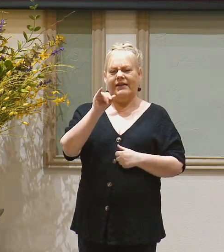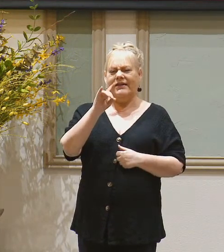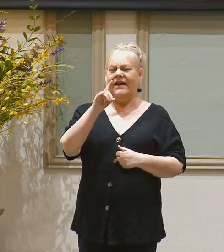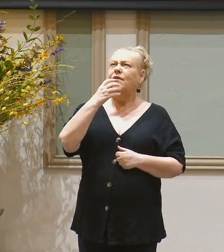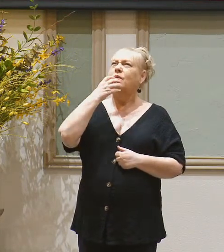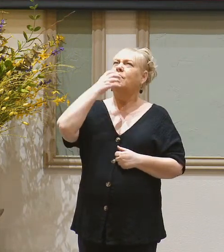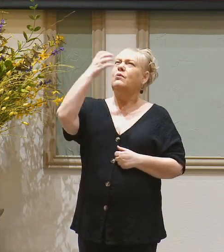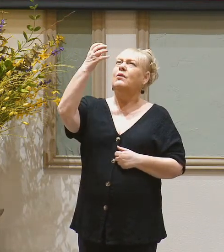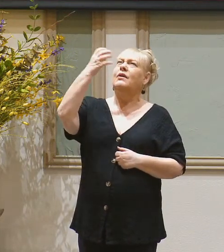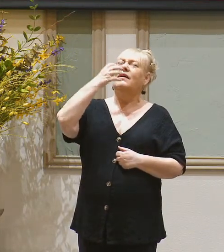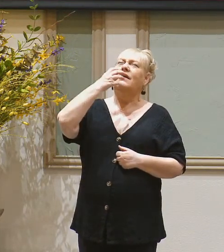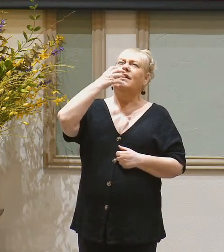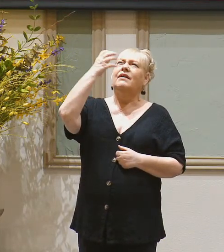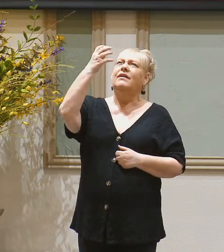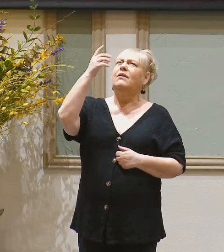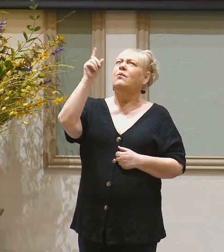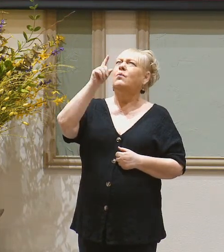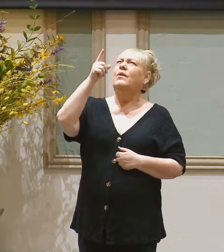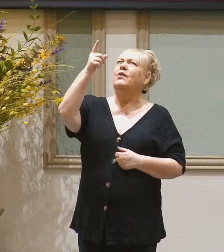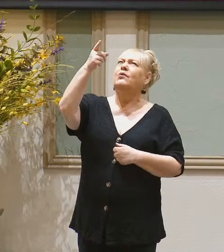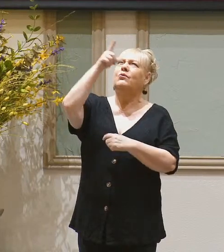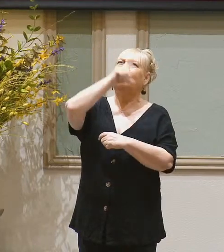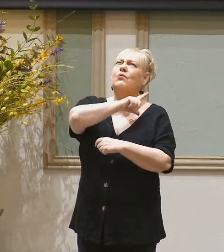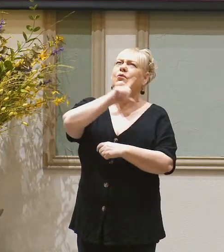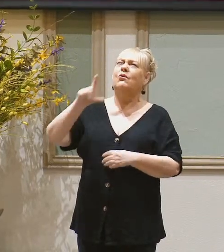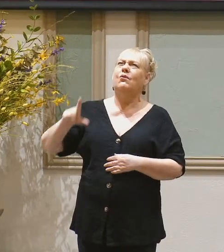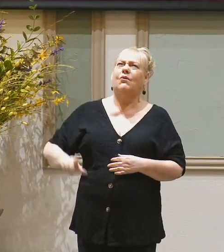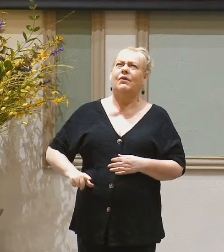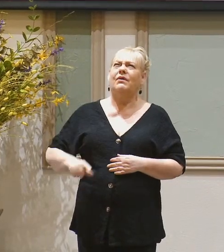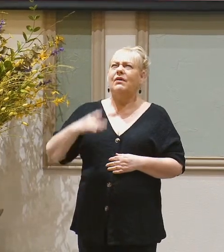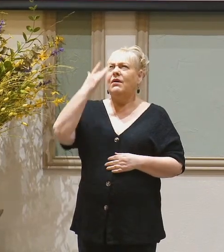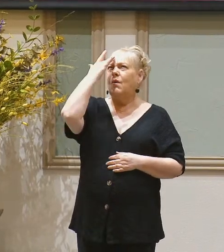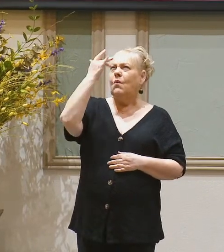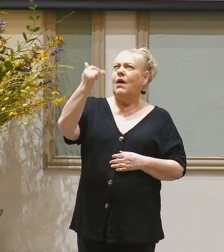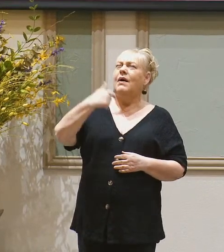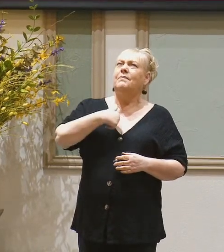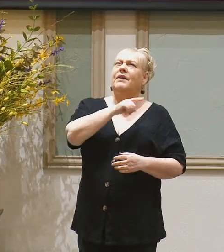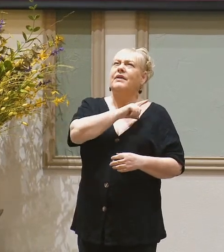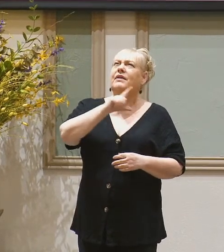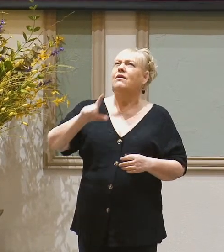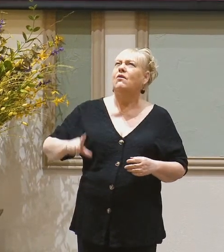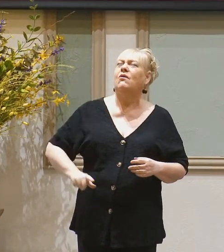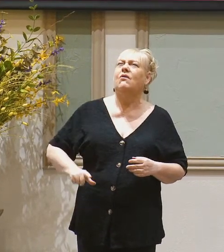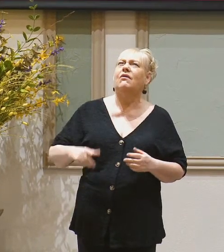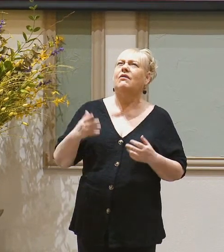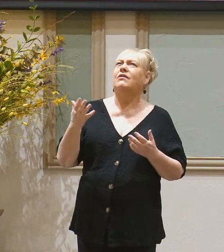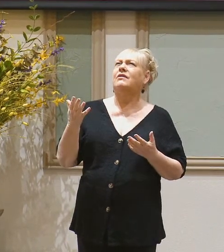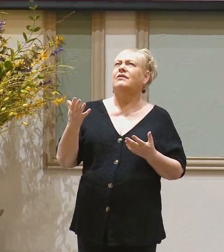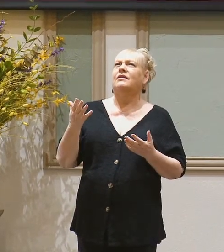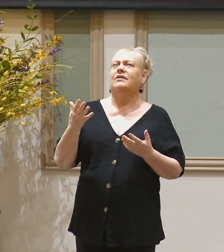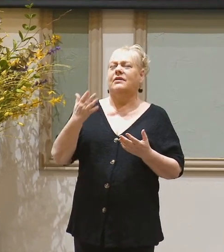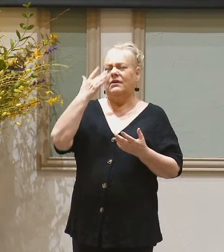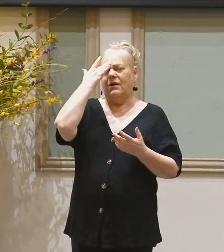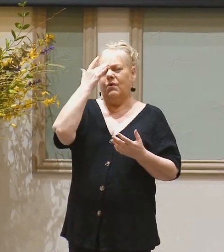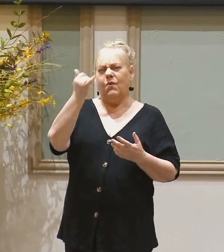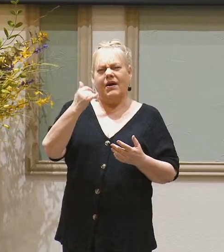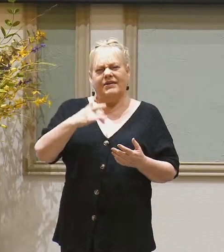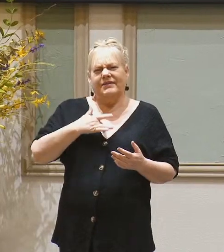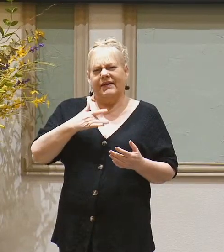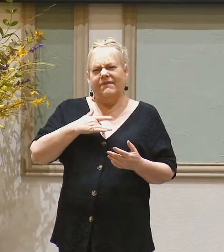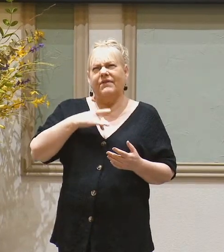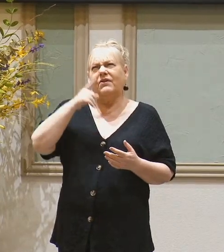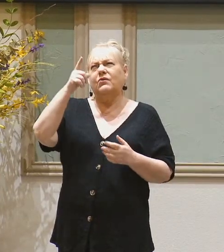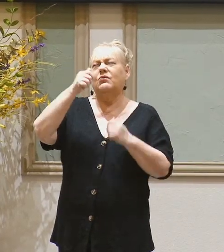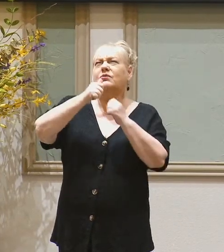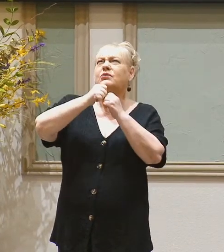out, "Where are you, Lord? Why me, Lord? Why does it feel that you're